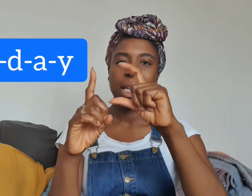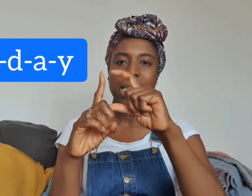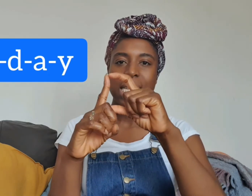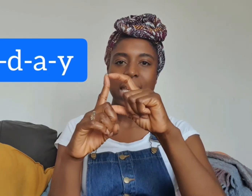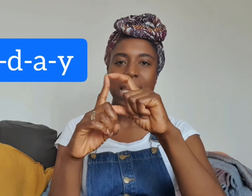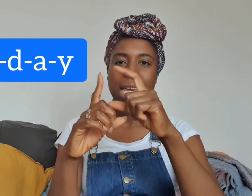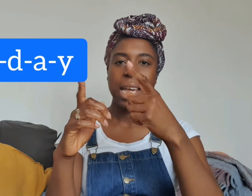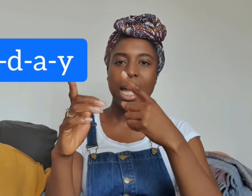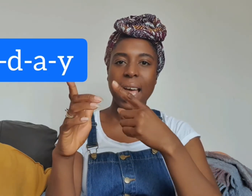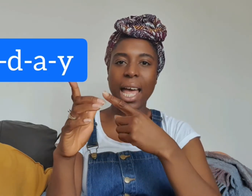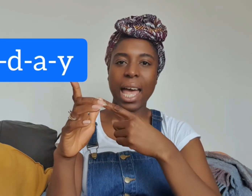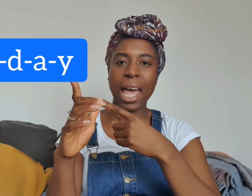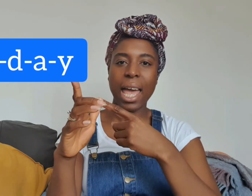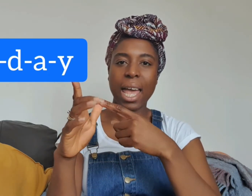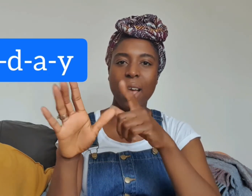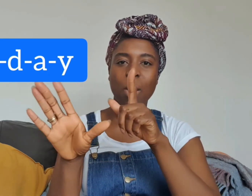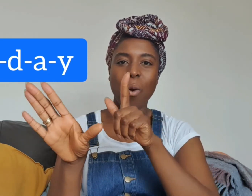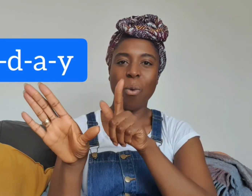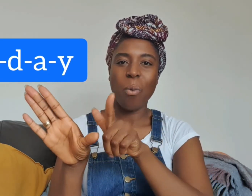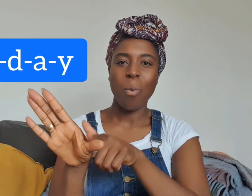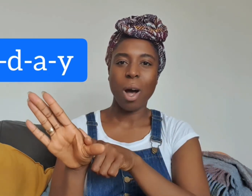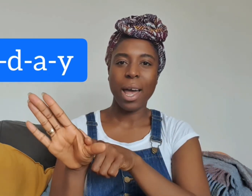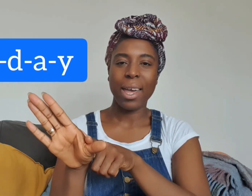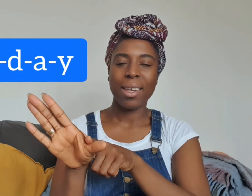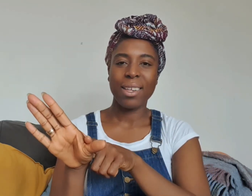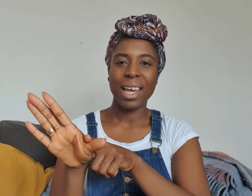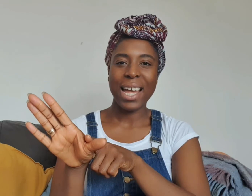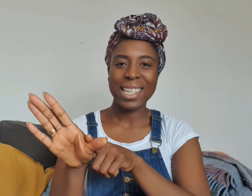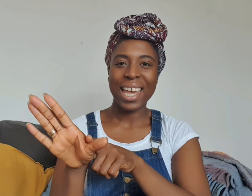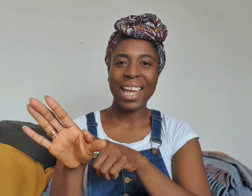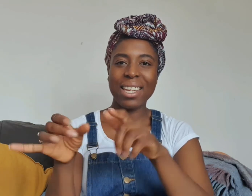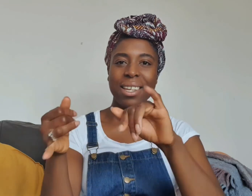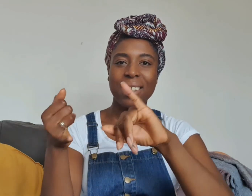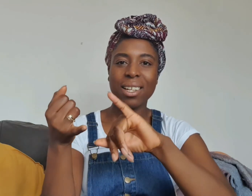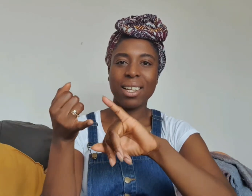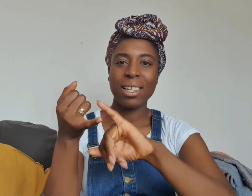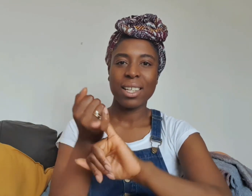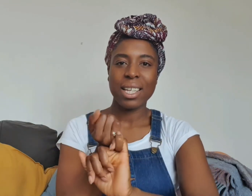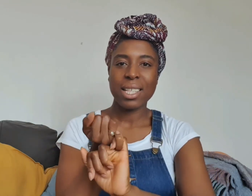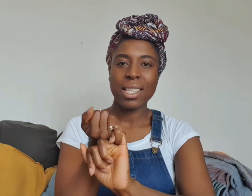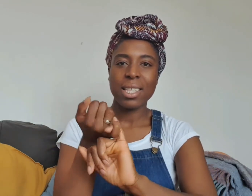S-U-N-D-A-Y. And again.